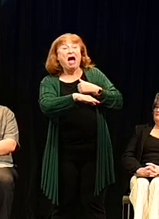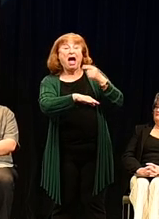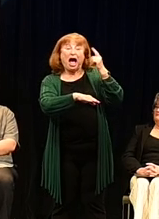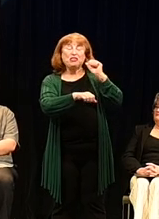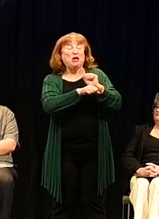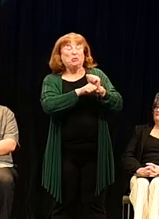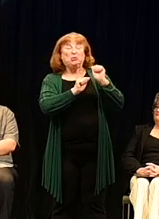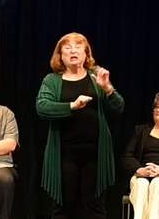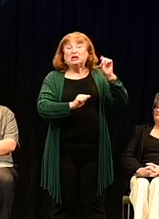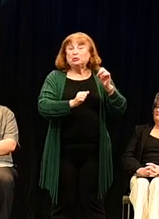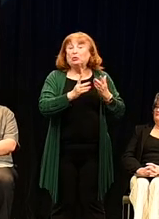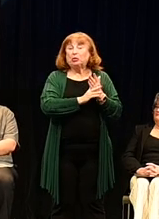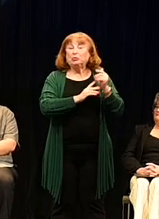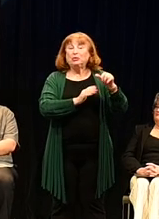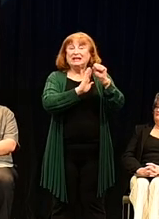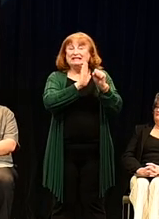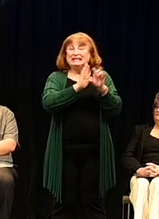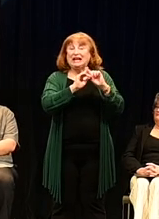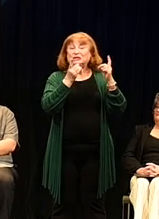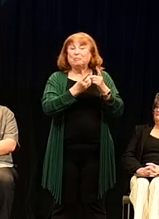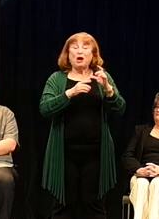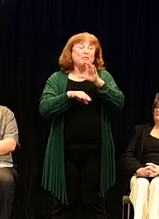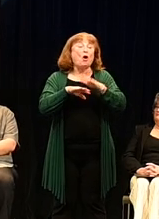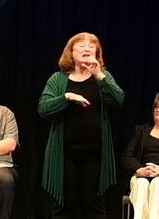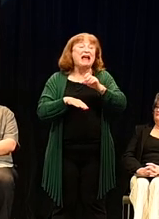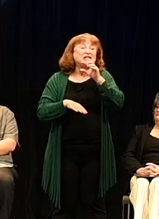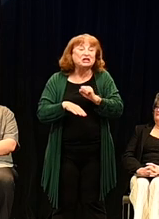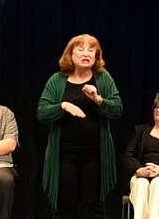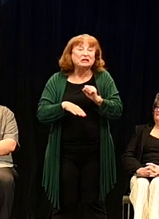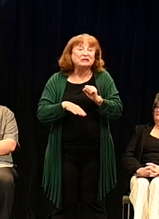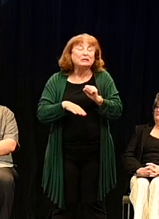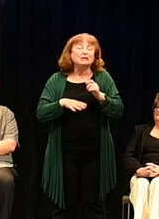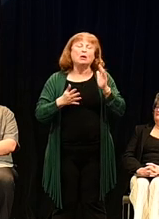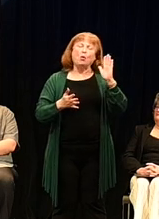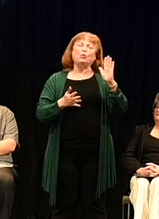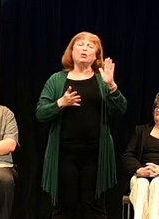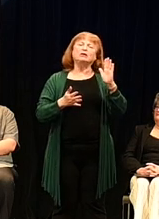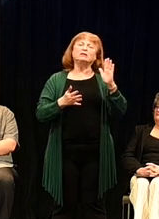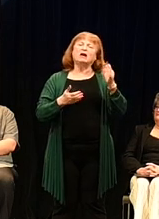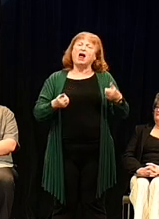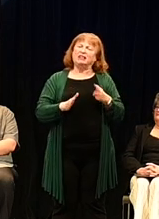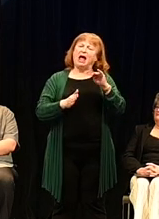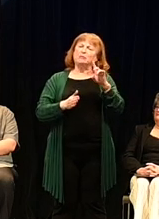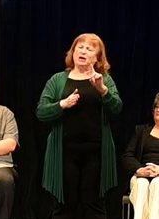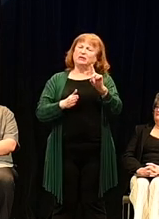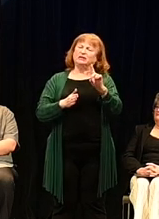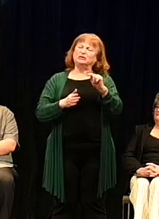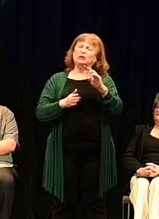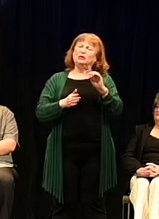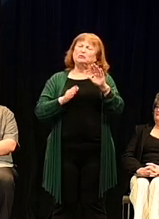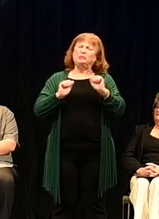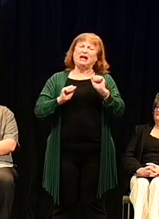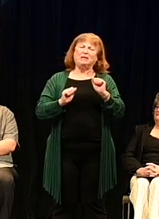we would do through the State Department on Aging would actually allow Maryland to be